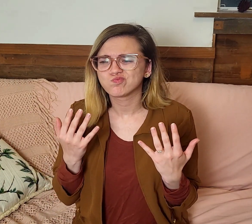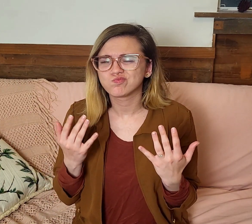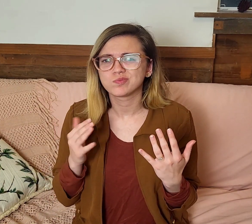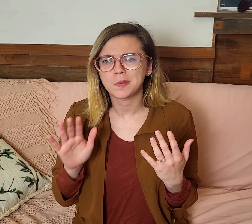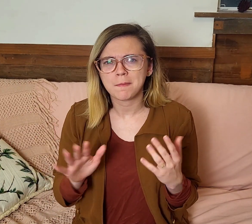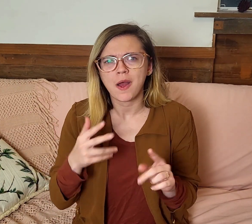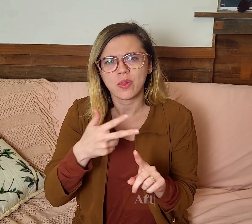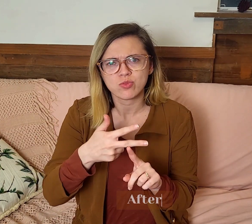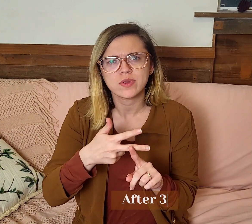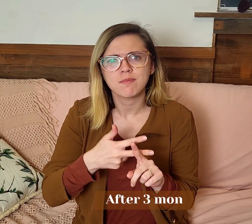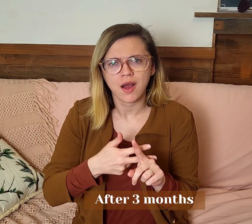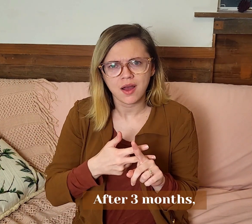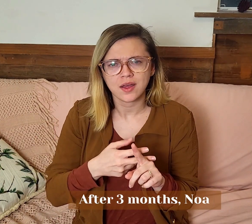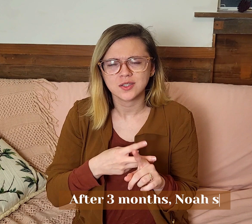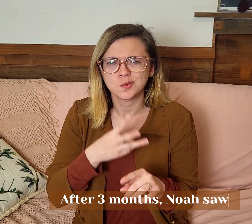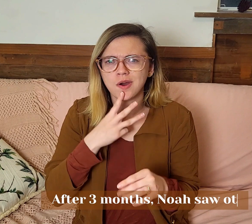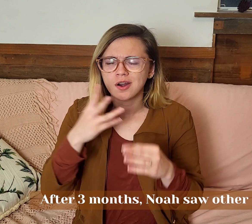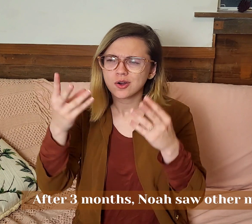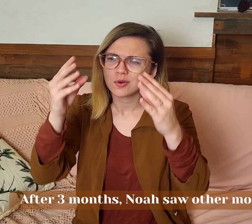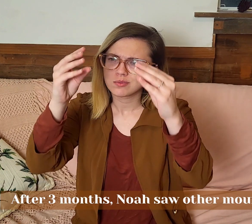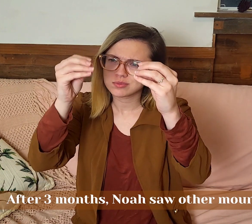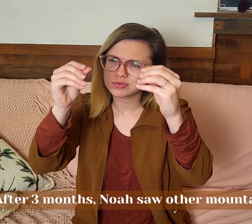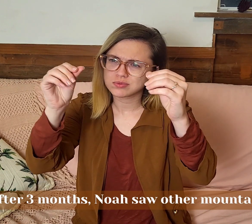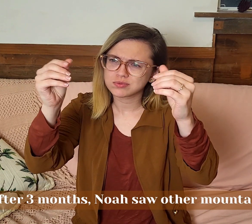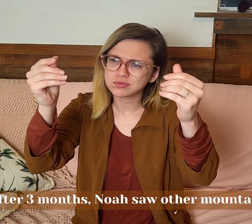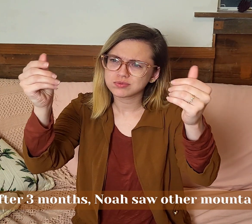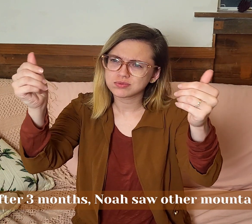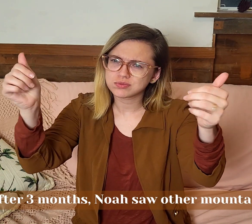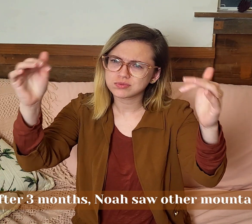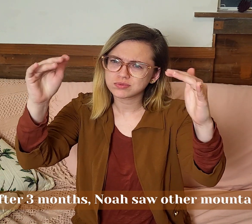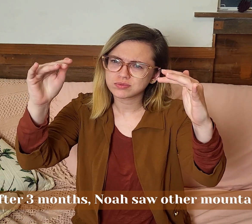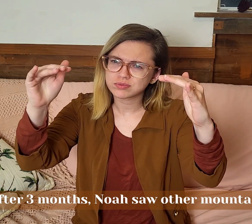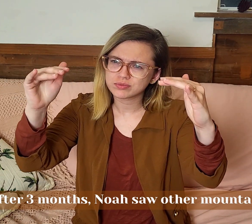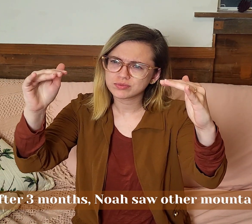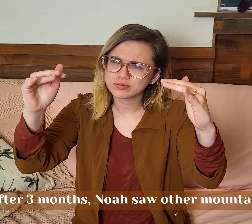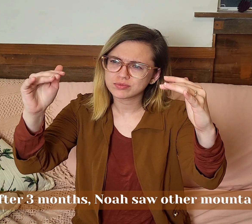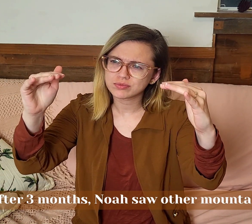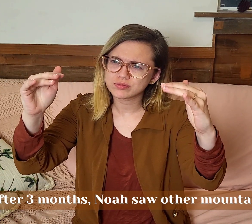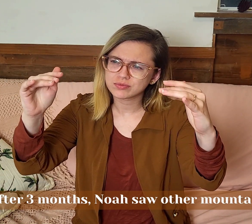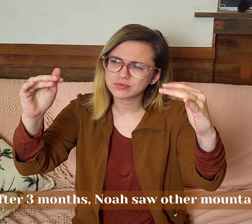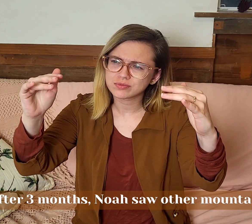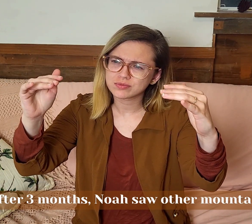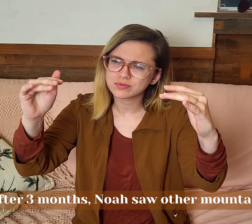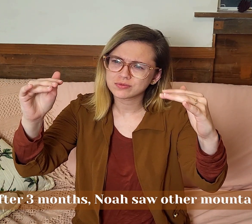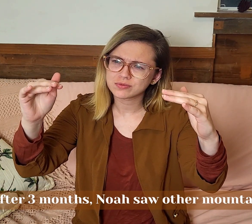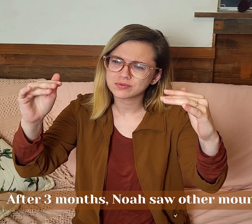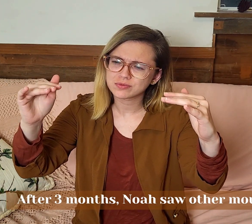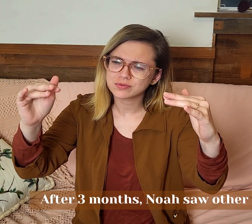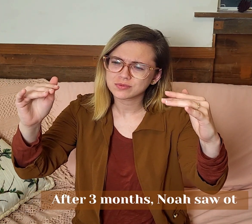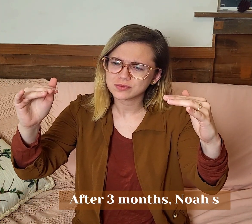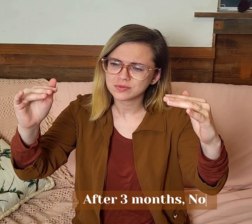he had to wait about 3 months before the waters receded enough to see